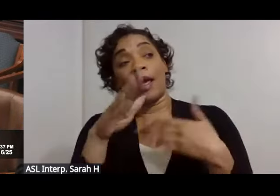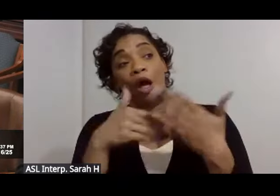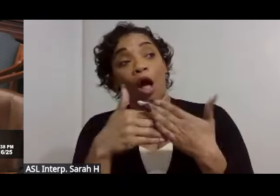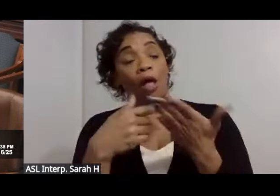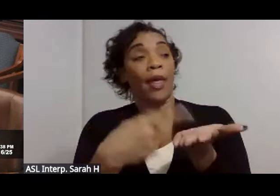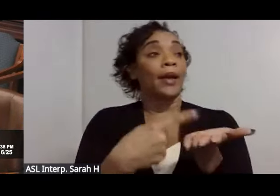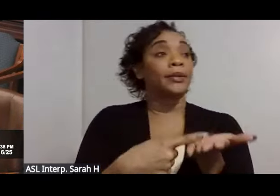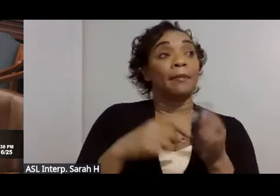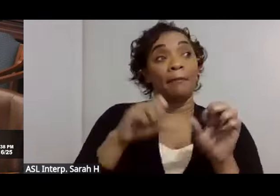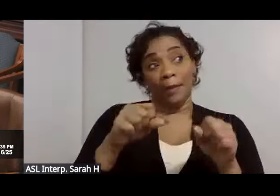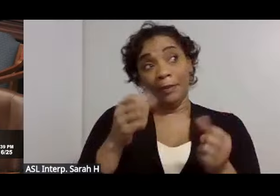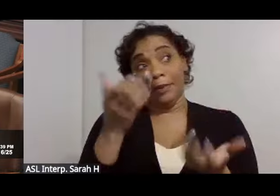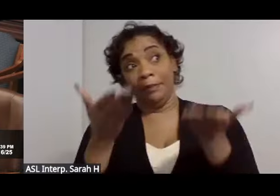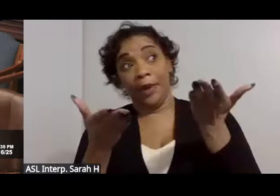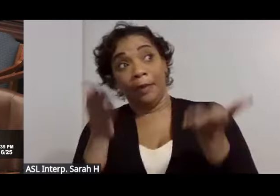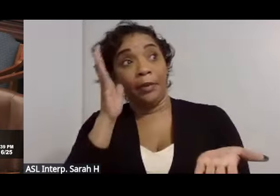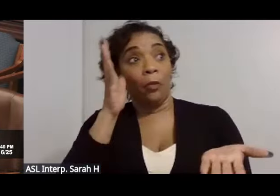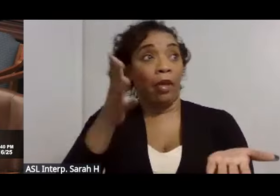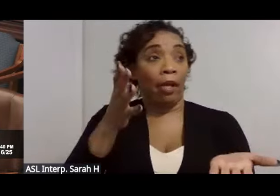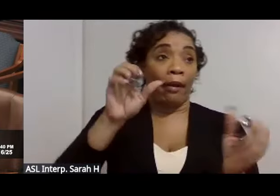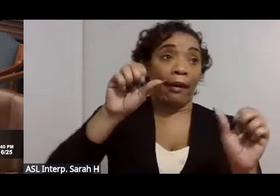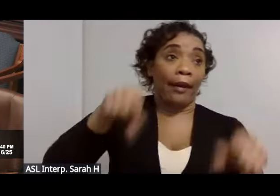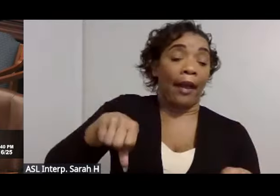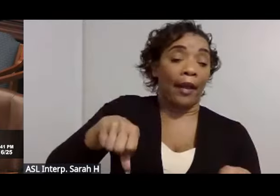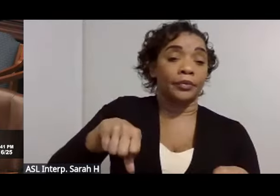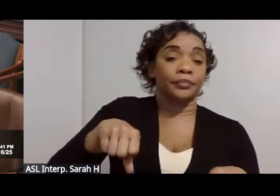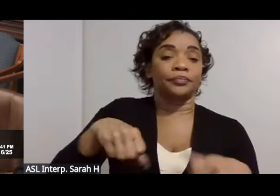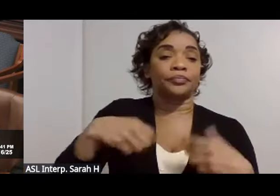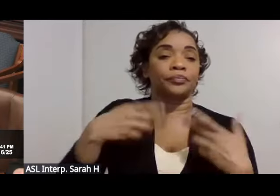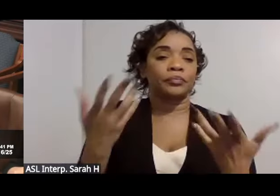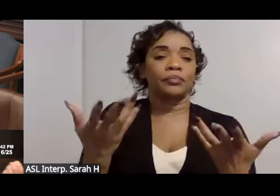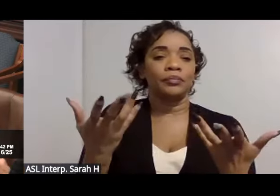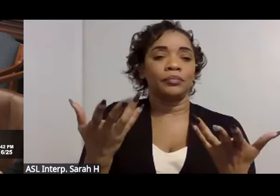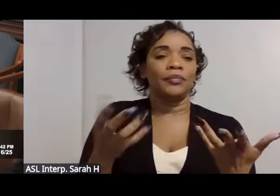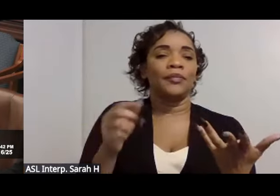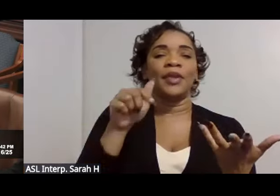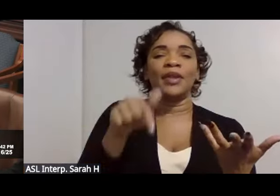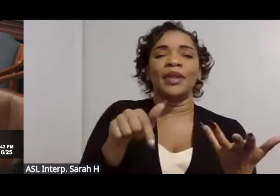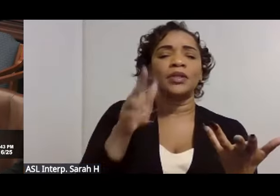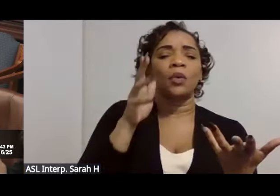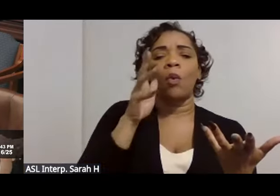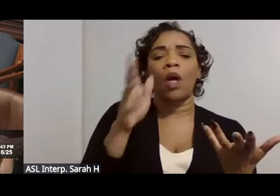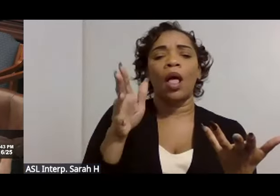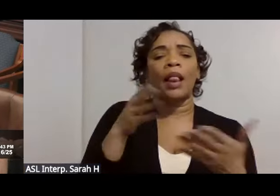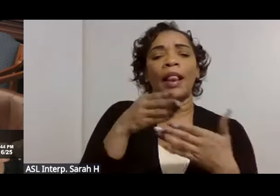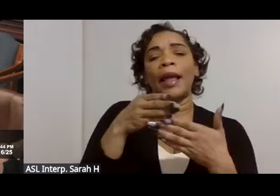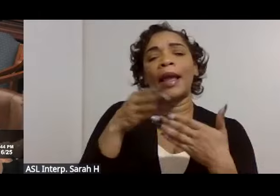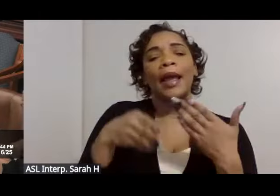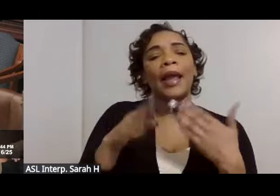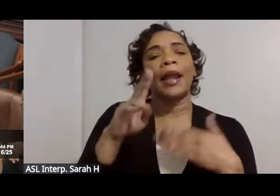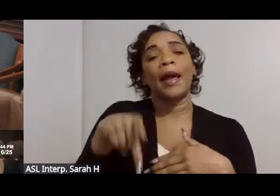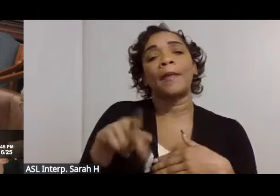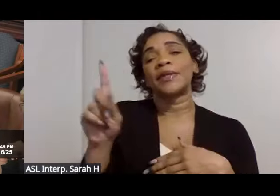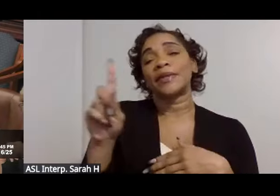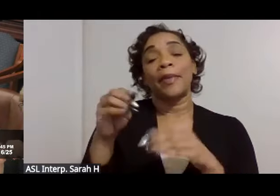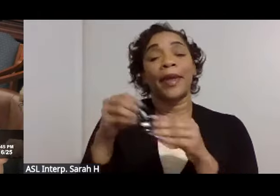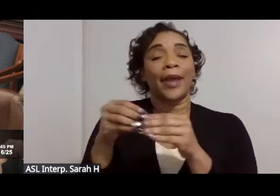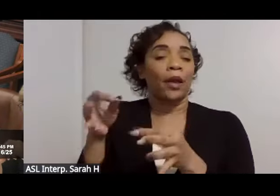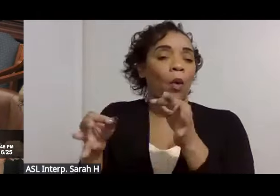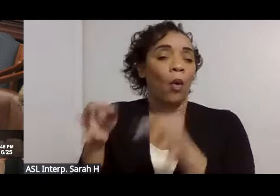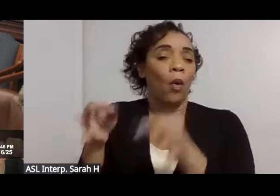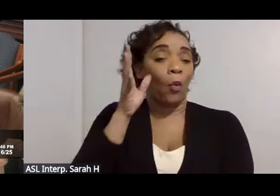and the futures and the maybes is what we've mentioned before. This will end up as something that is litigated. For the people who you're going to